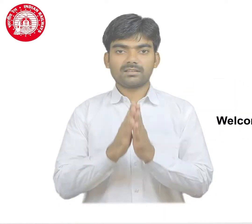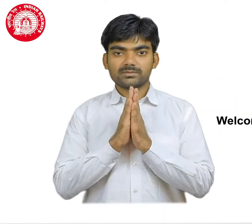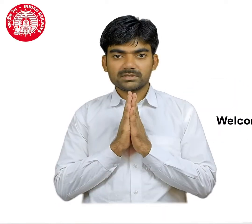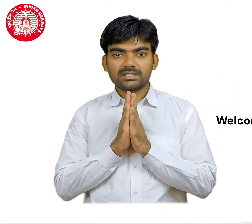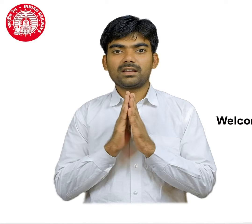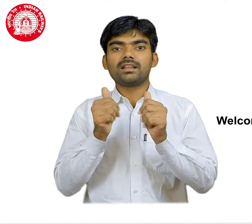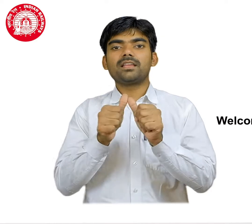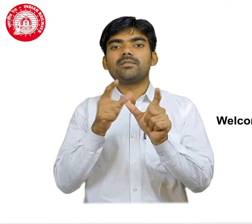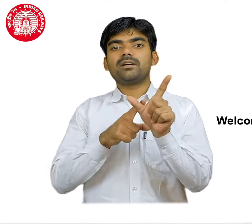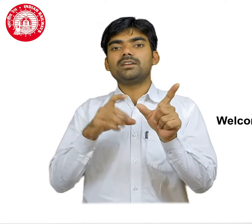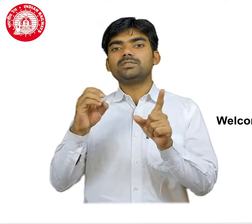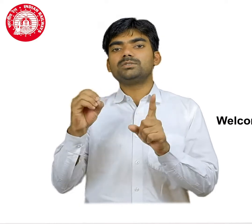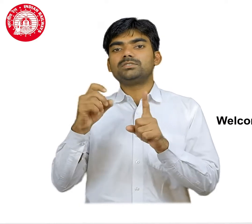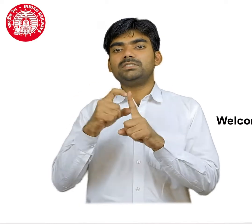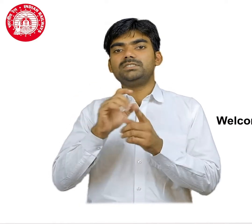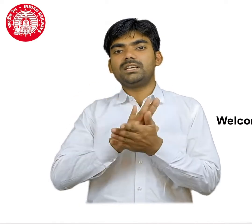Welcome to Ayodhya Railway Station.